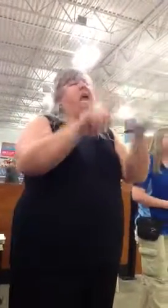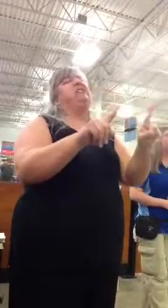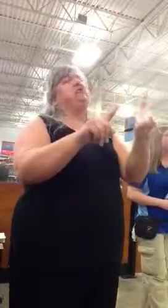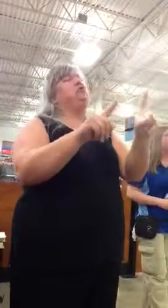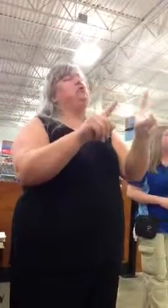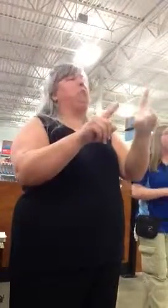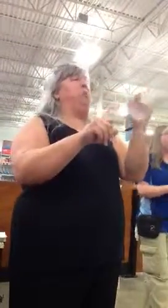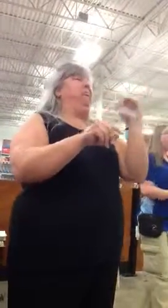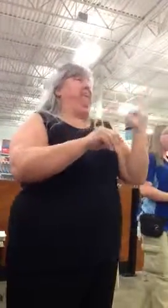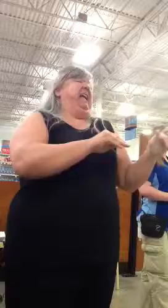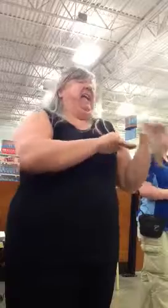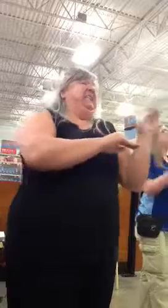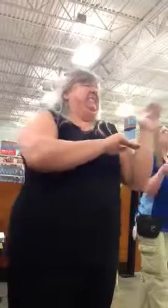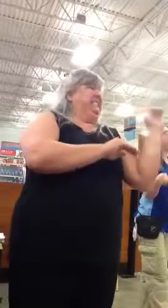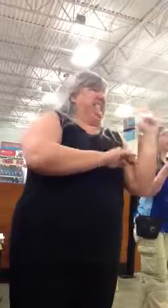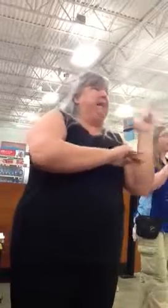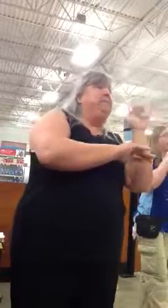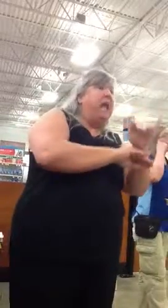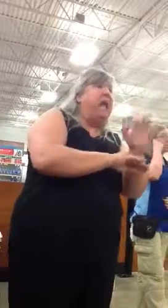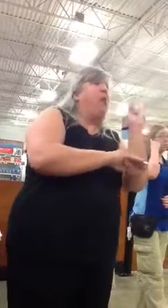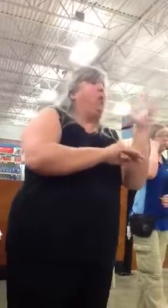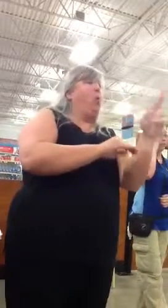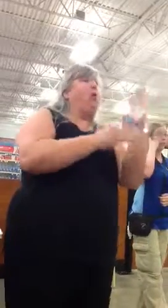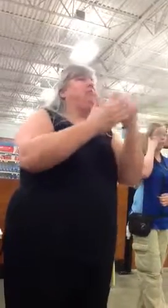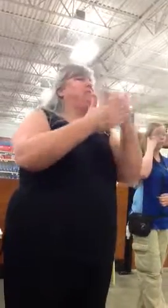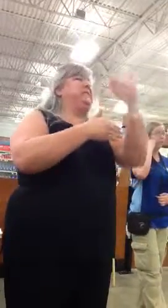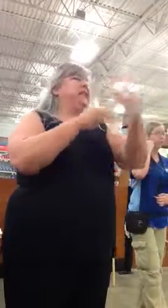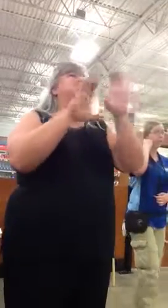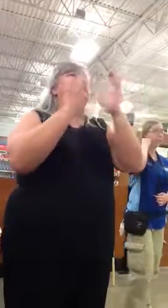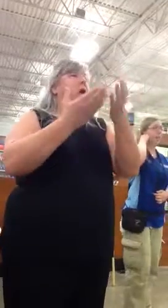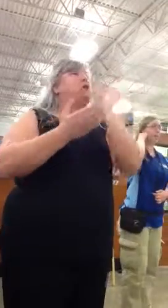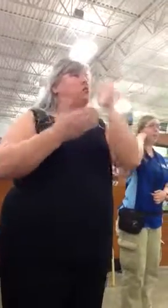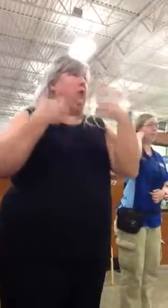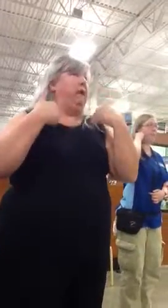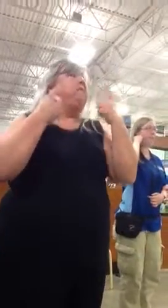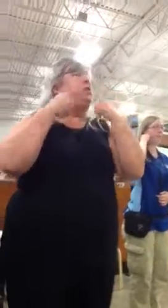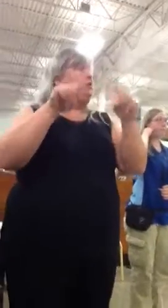night or by the next class period. Okay?